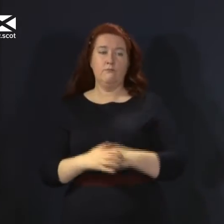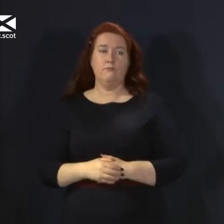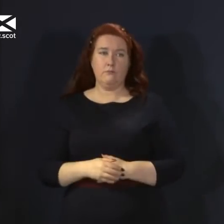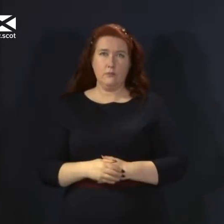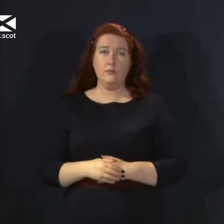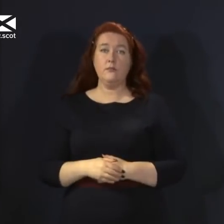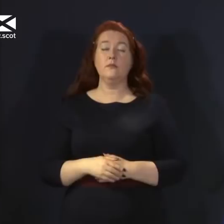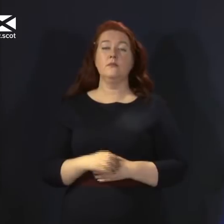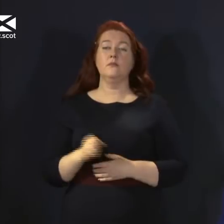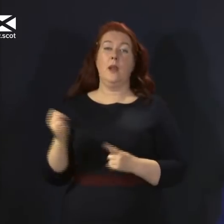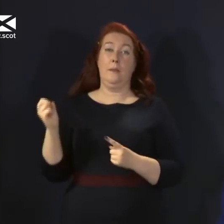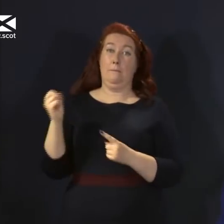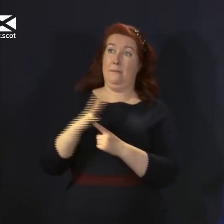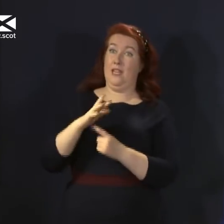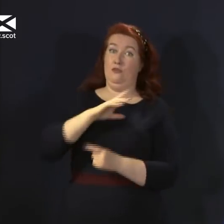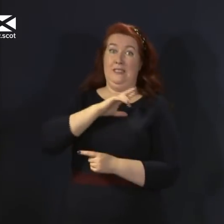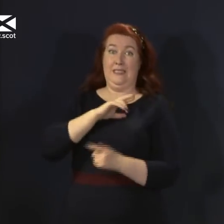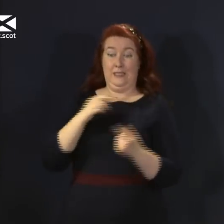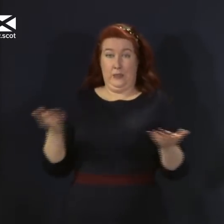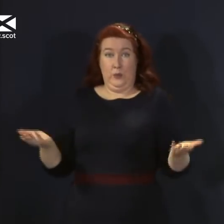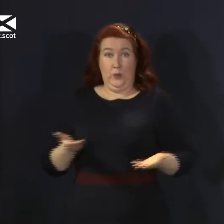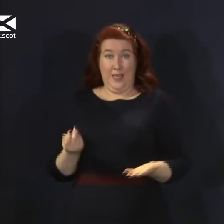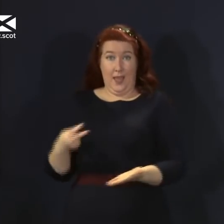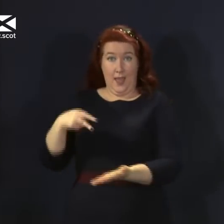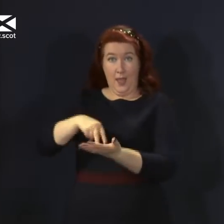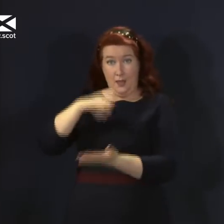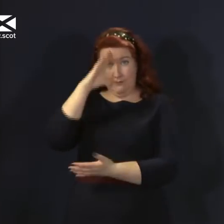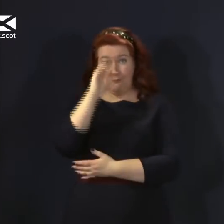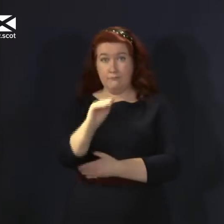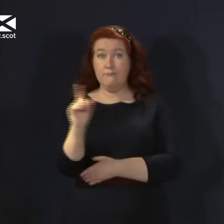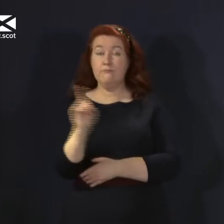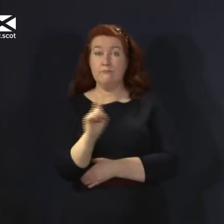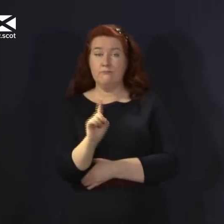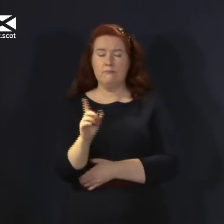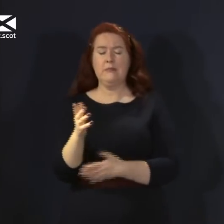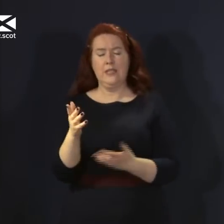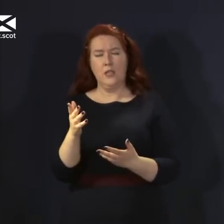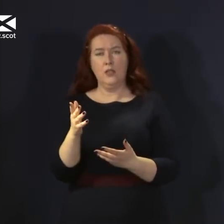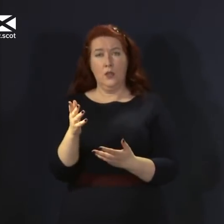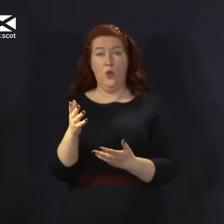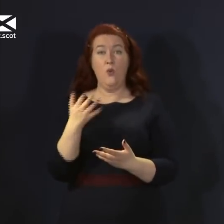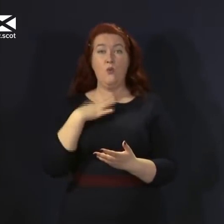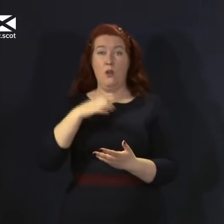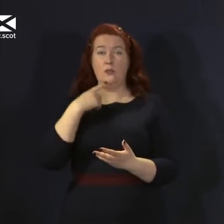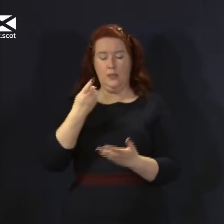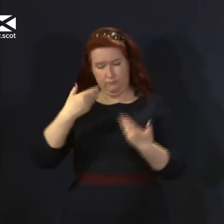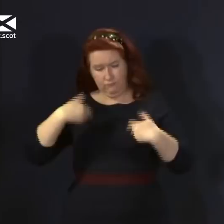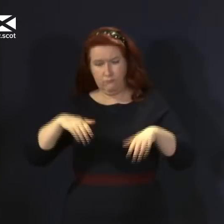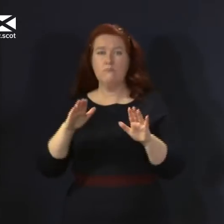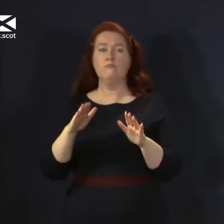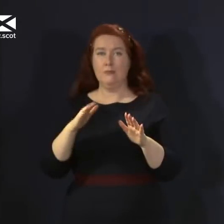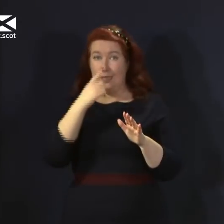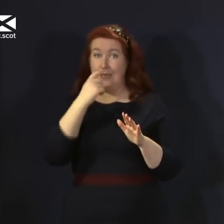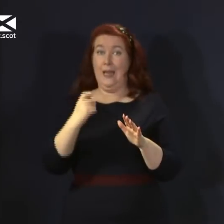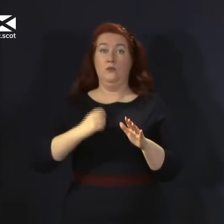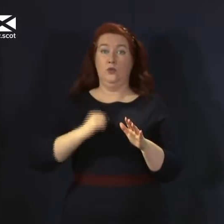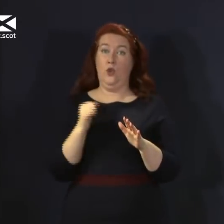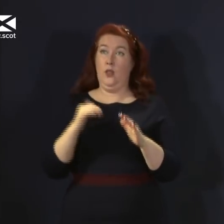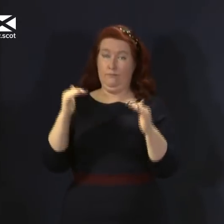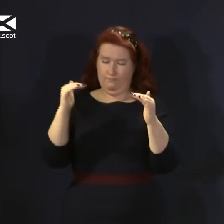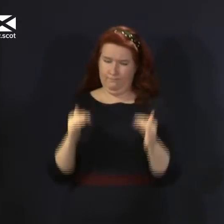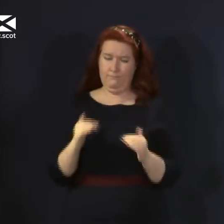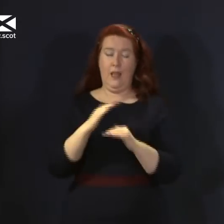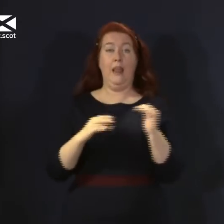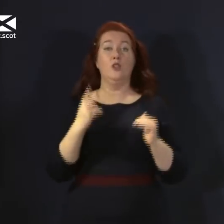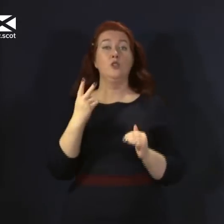main purpose of my remarks is to give the go-ahead to the move to level 2 with the